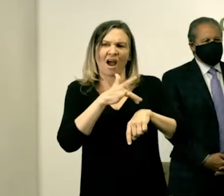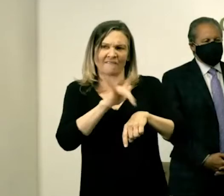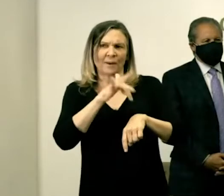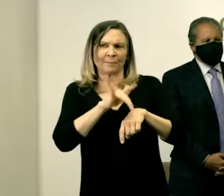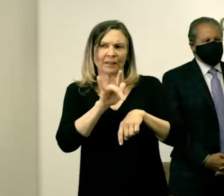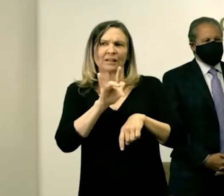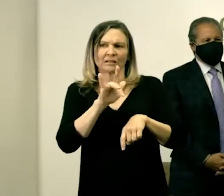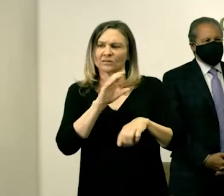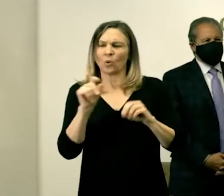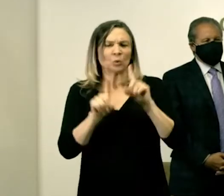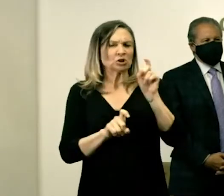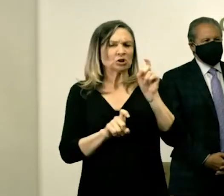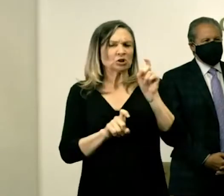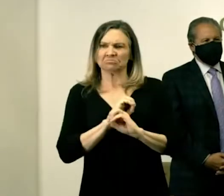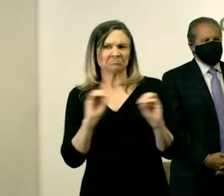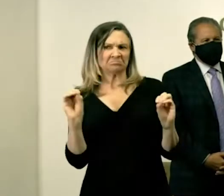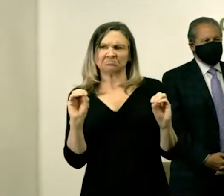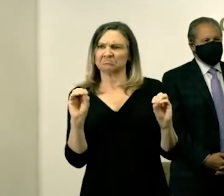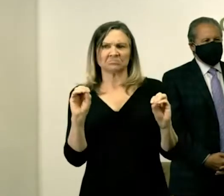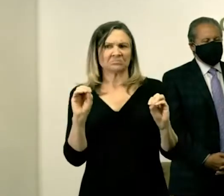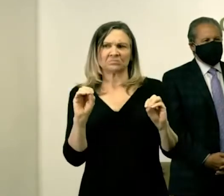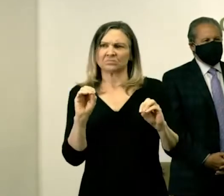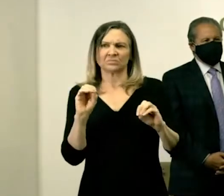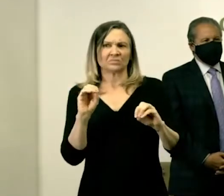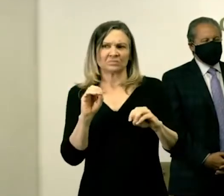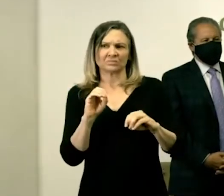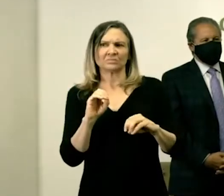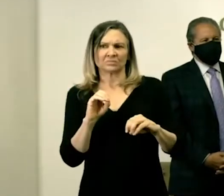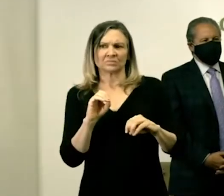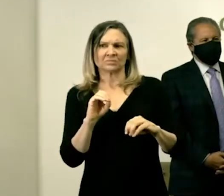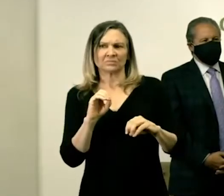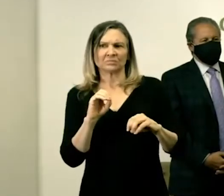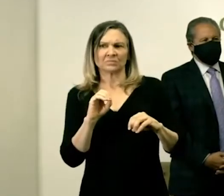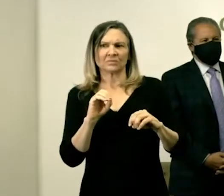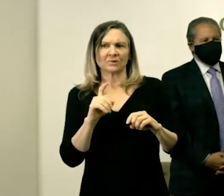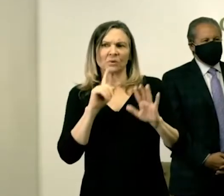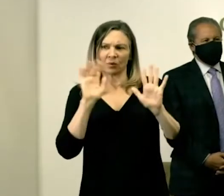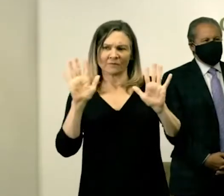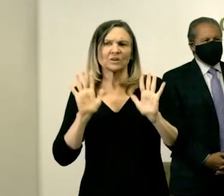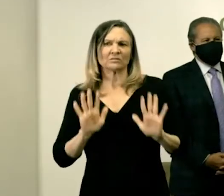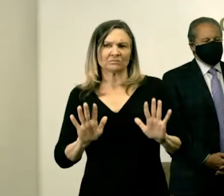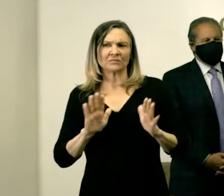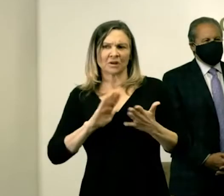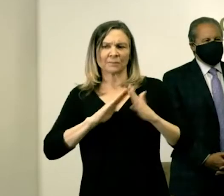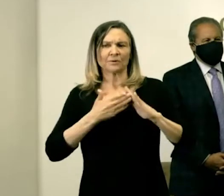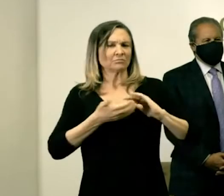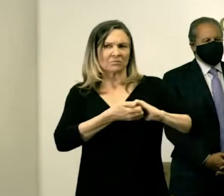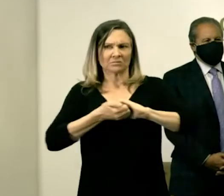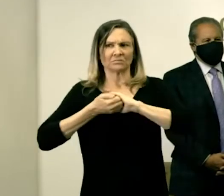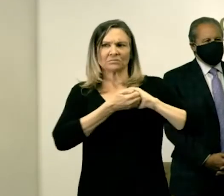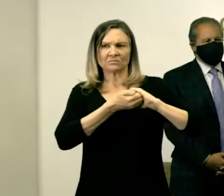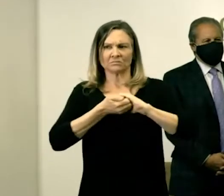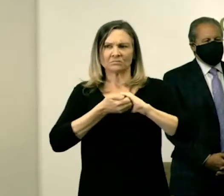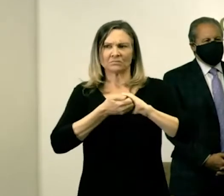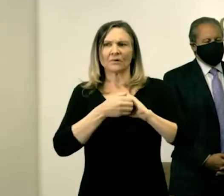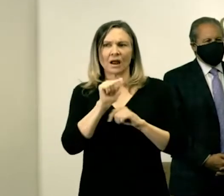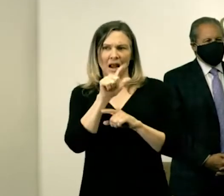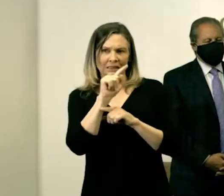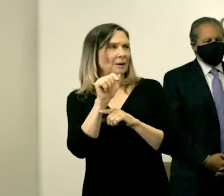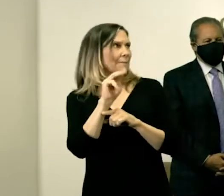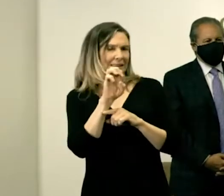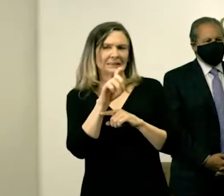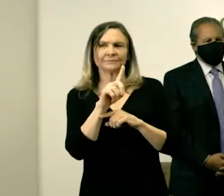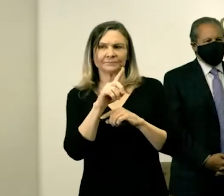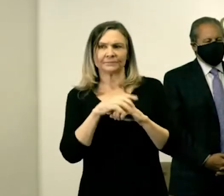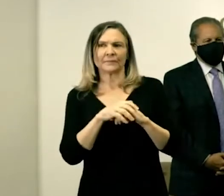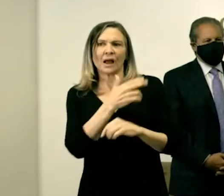it's working with employers, working at fantastic community partners like Ultimed or any of our FQHCs or our public hospital